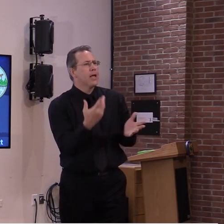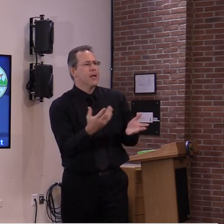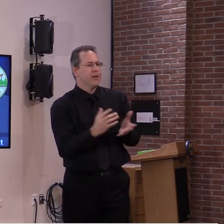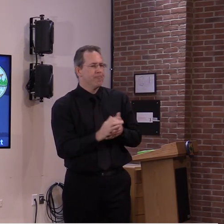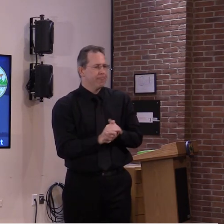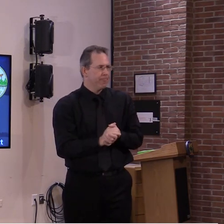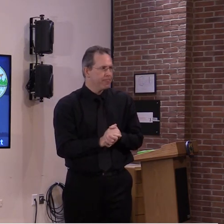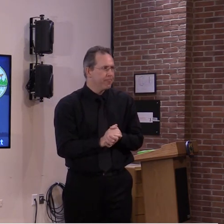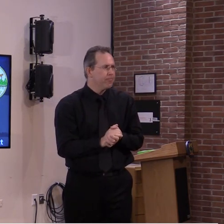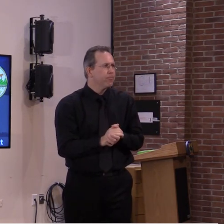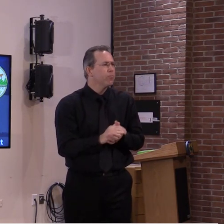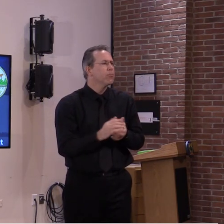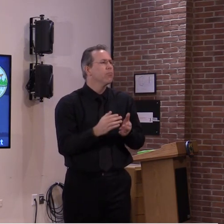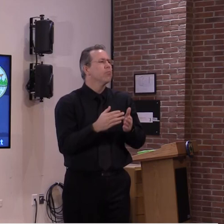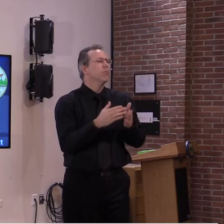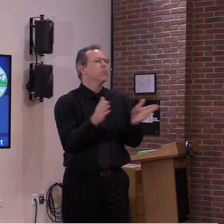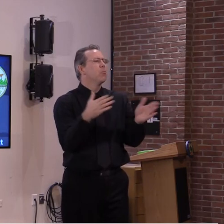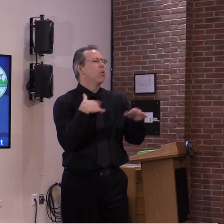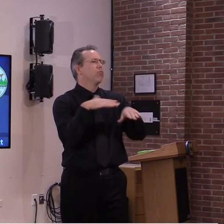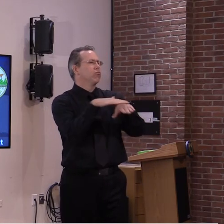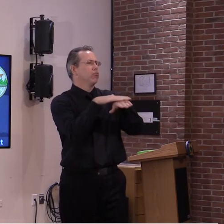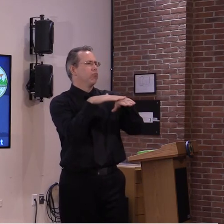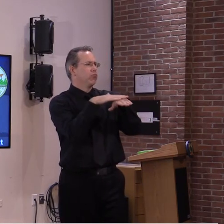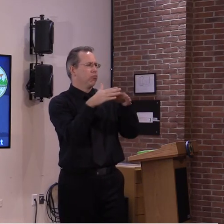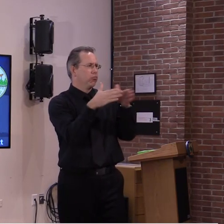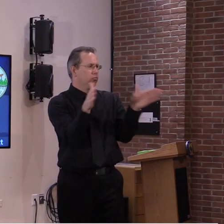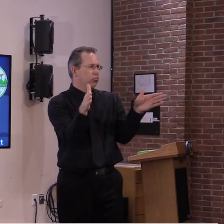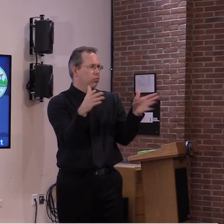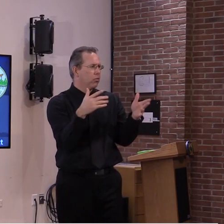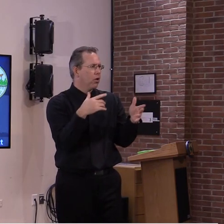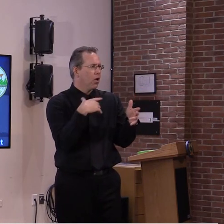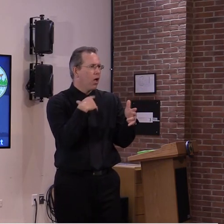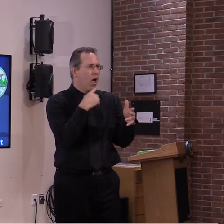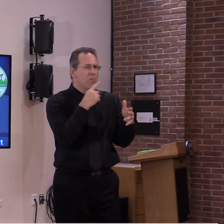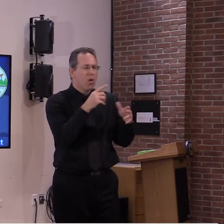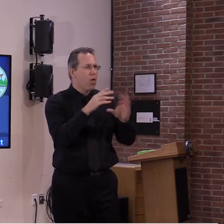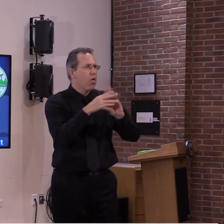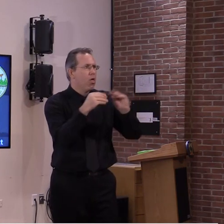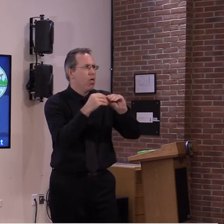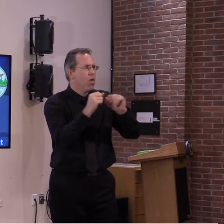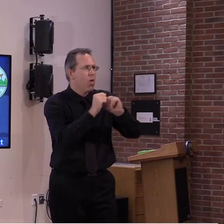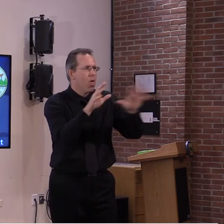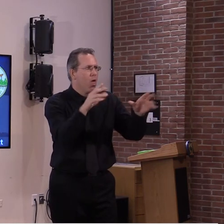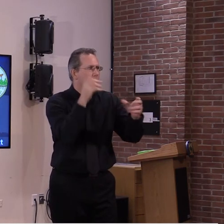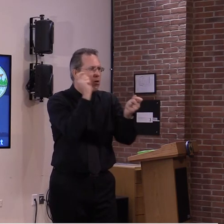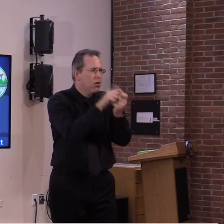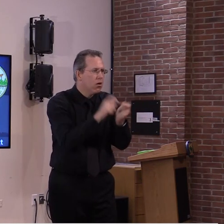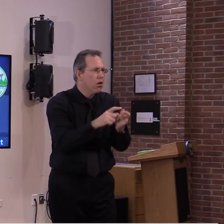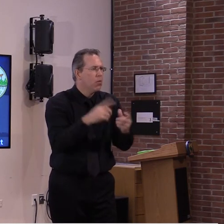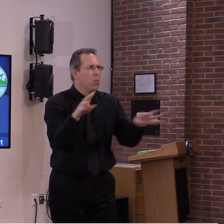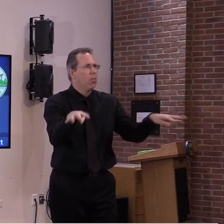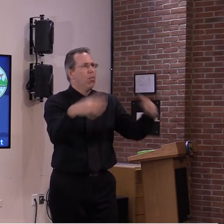a broad descriptor that this is not a widespread repetitive type of thing that we're seeing happen.